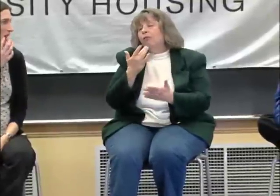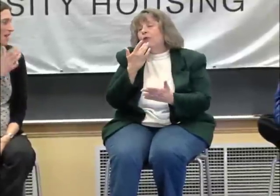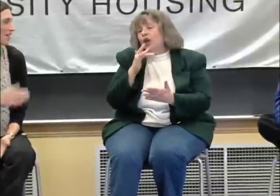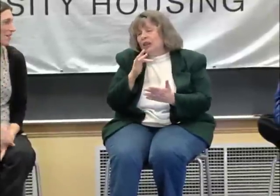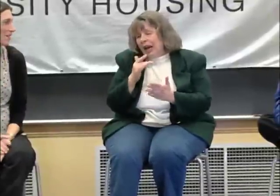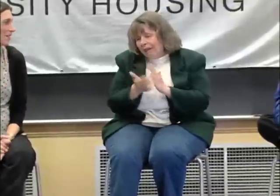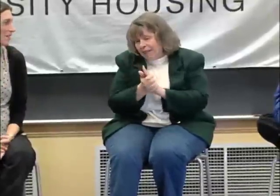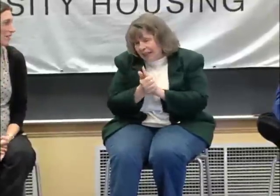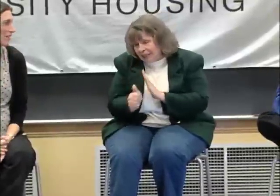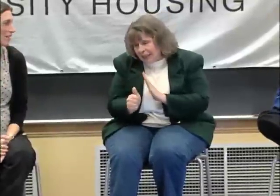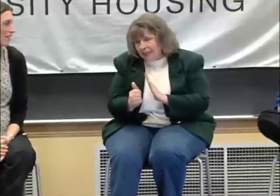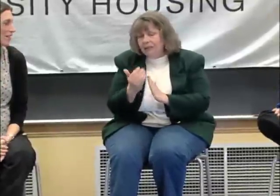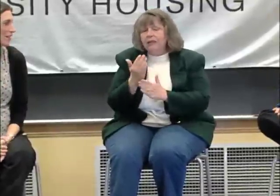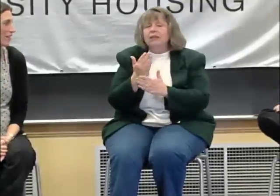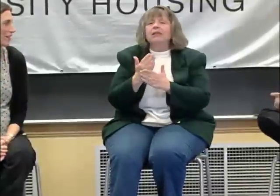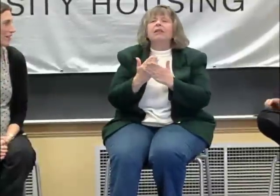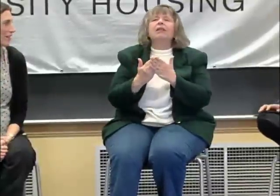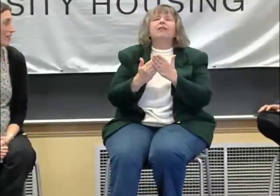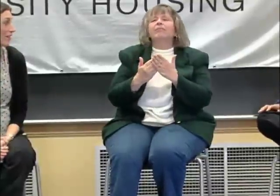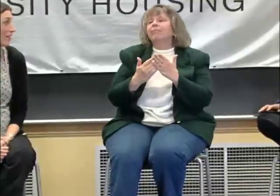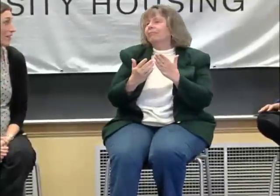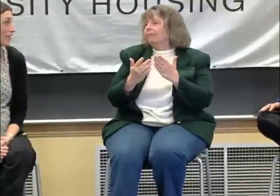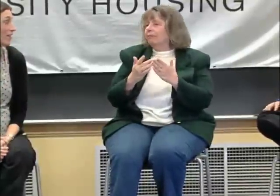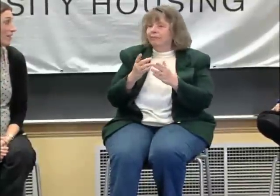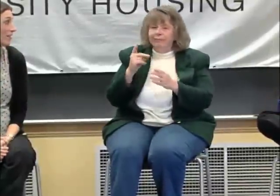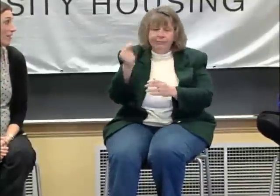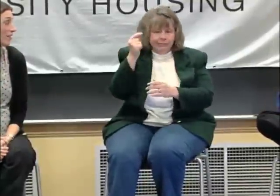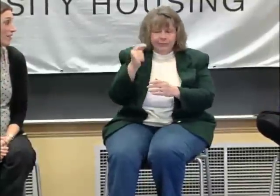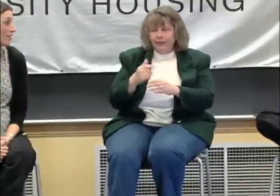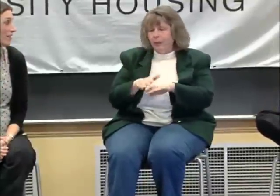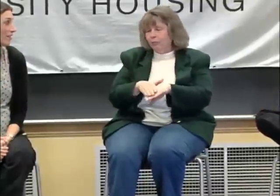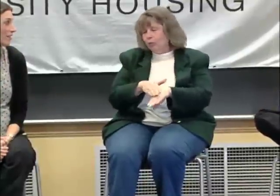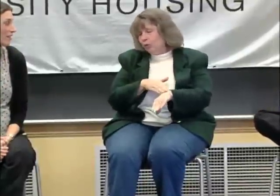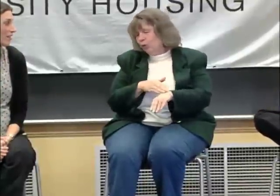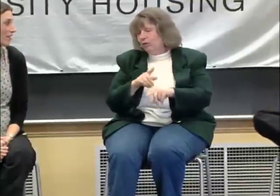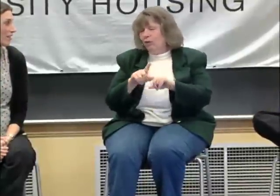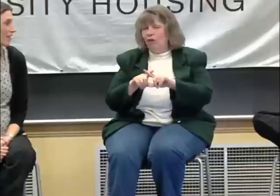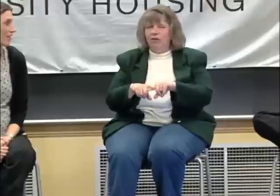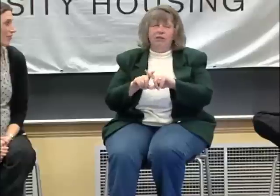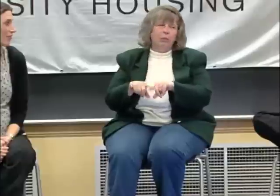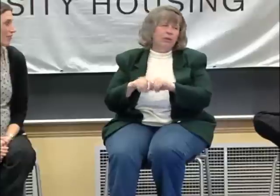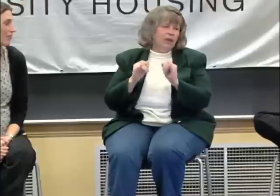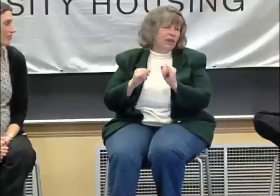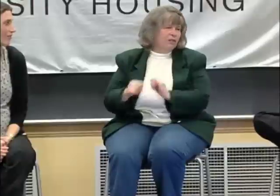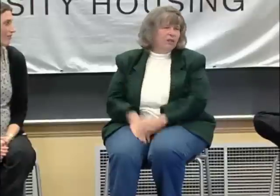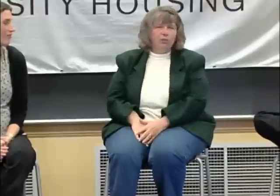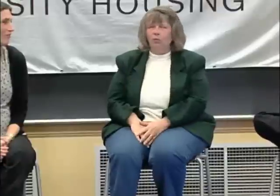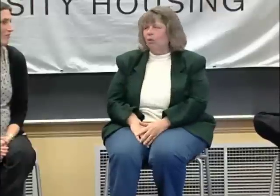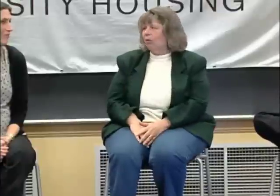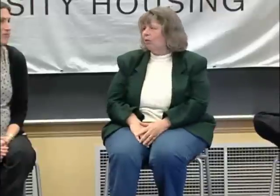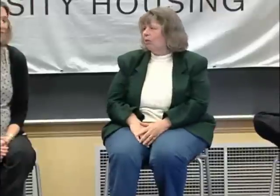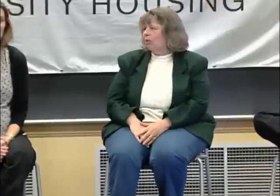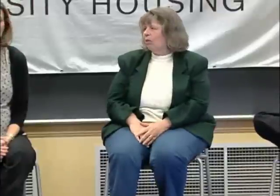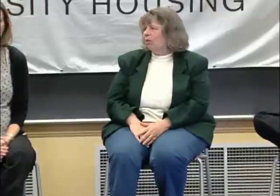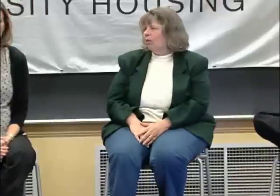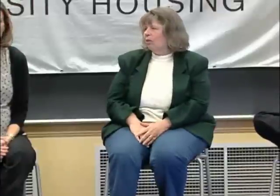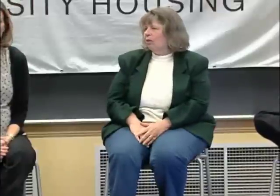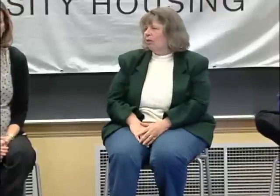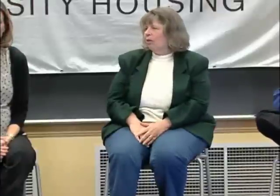freely. Some are fortunate to have that skill. Some are slower. It depends on the individual.